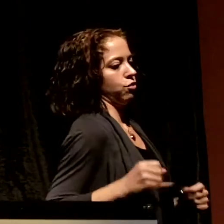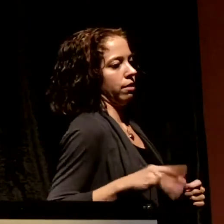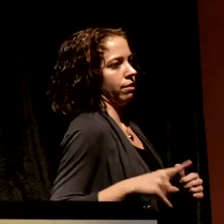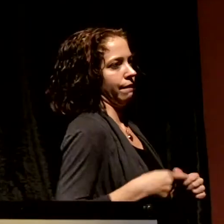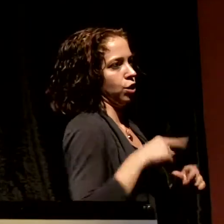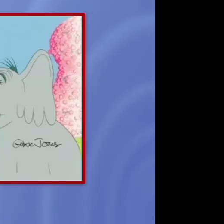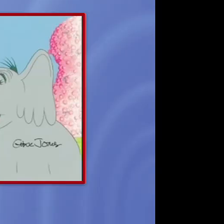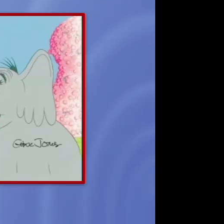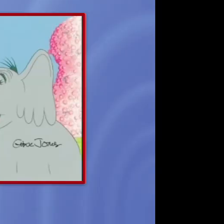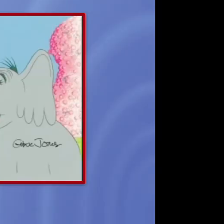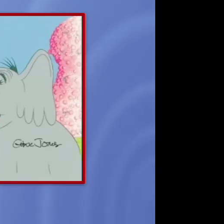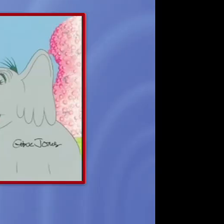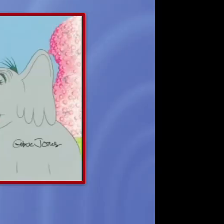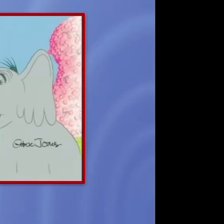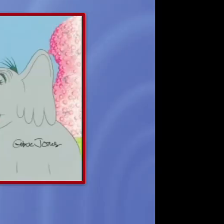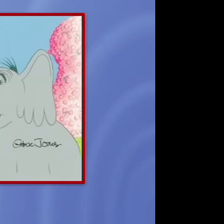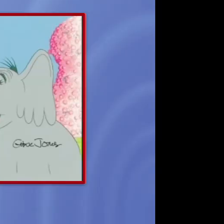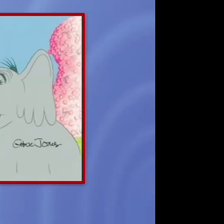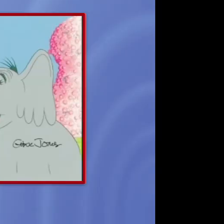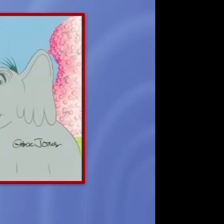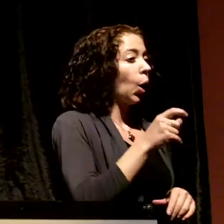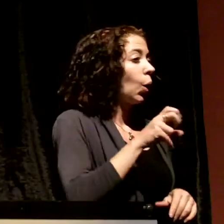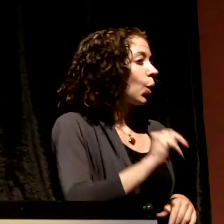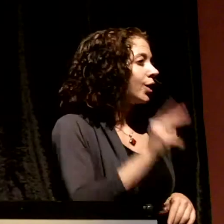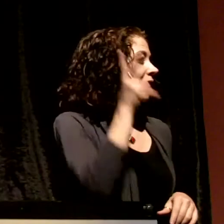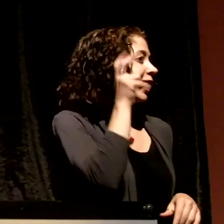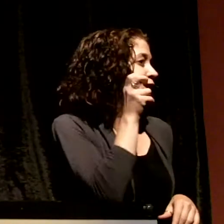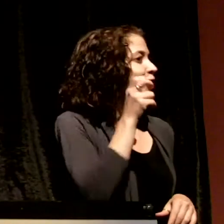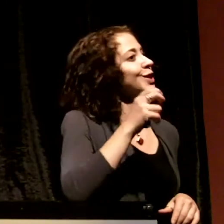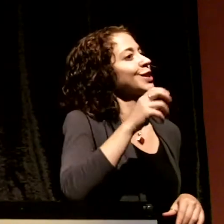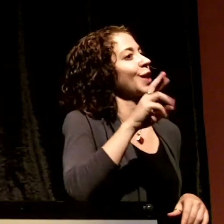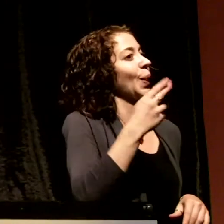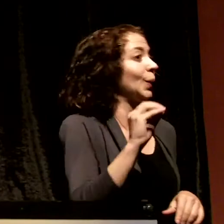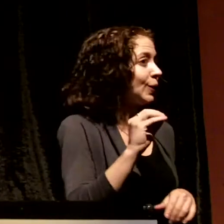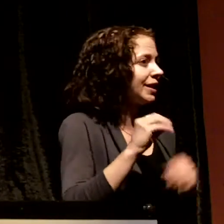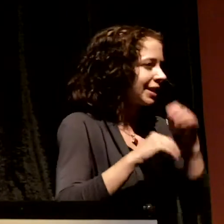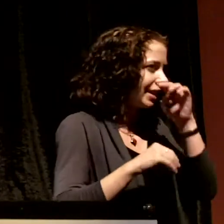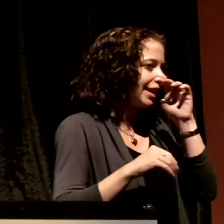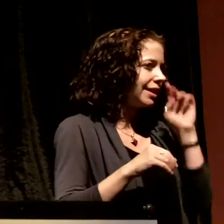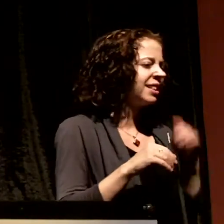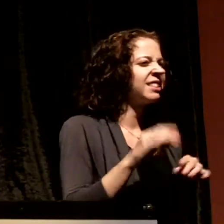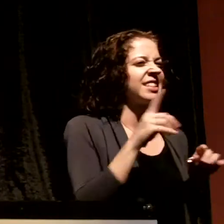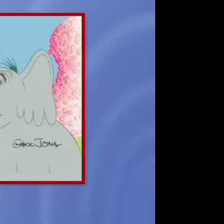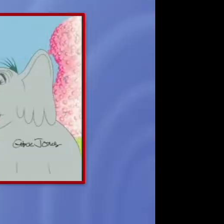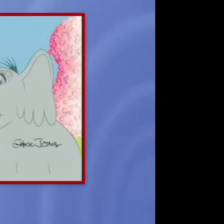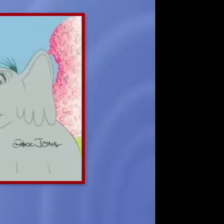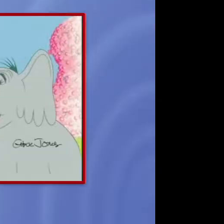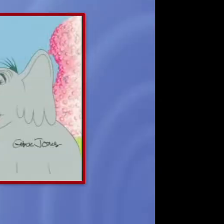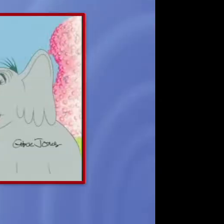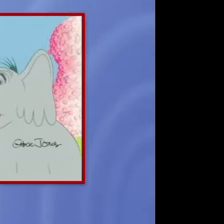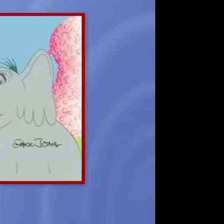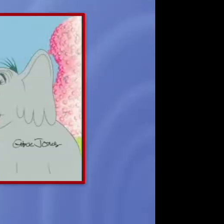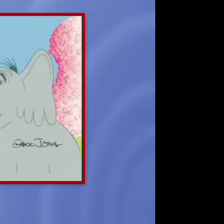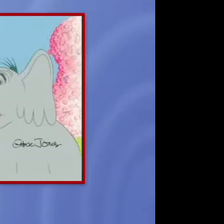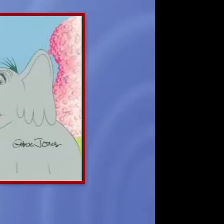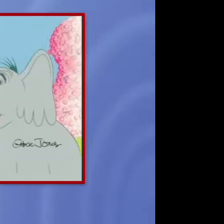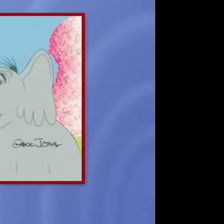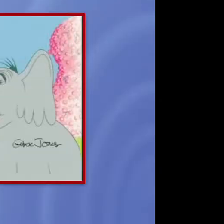out. Sort of like Horton hearing the Who's at the same time that he's trumpeting loudly. Pretty